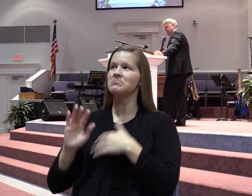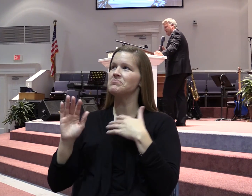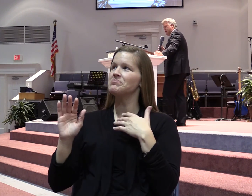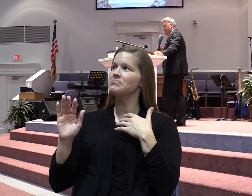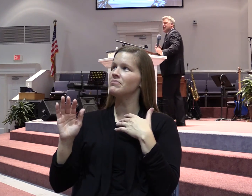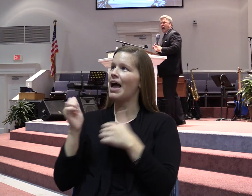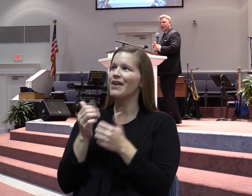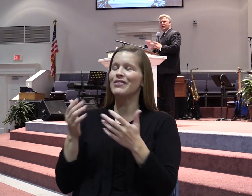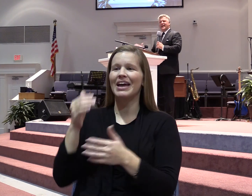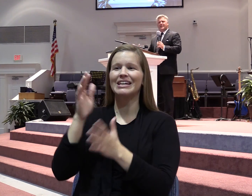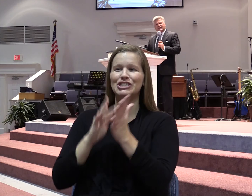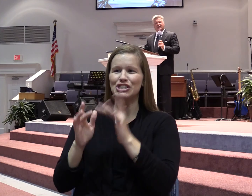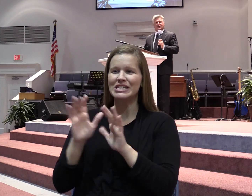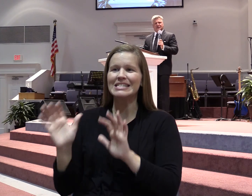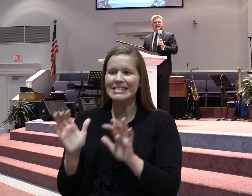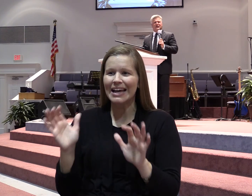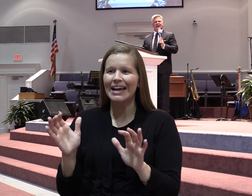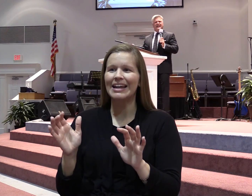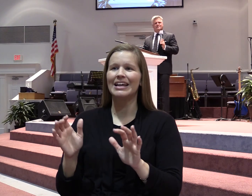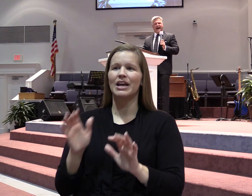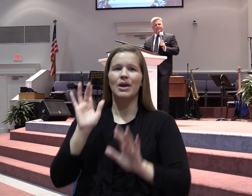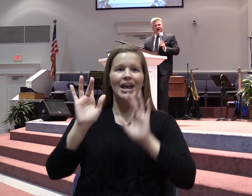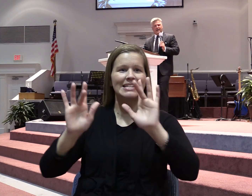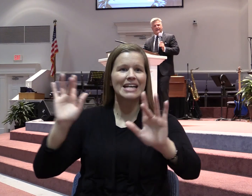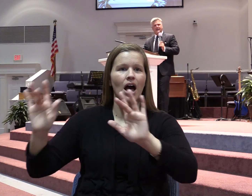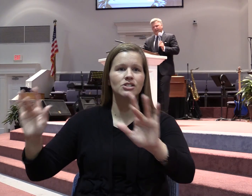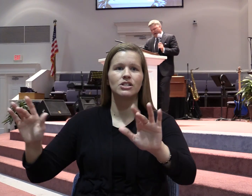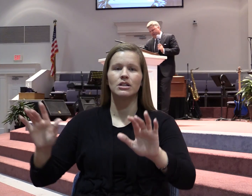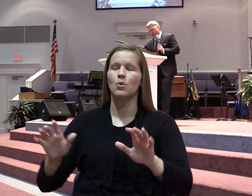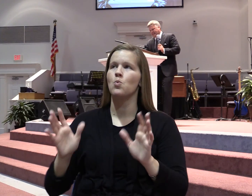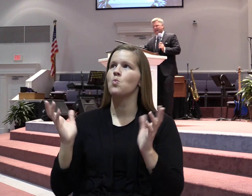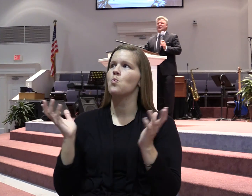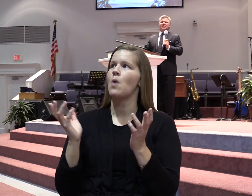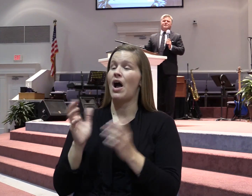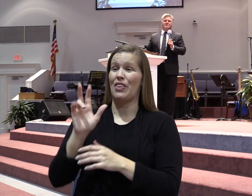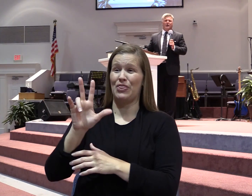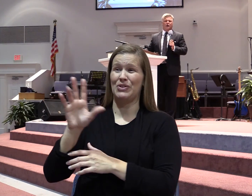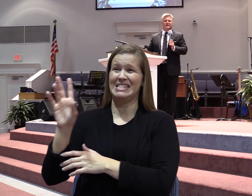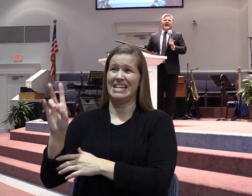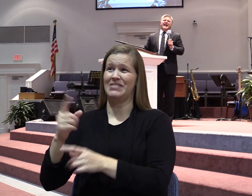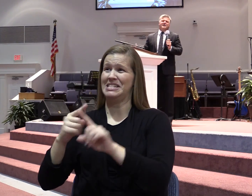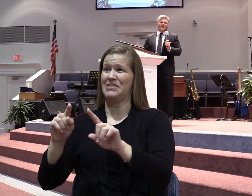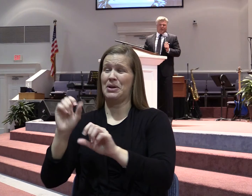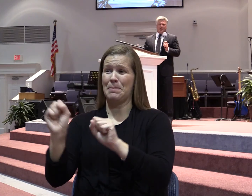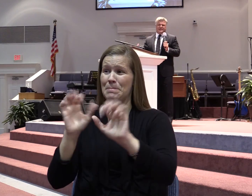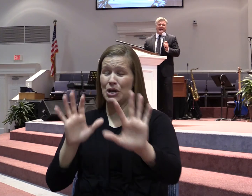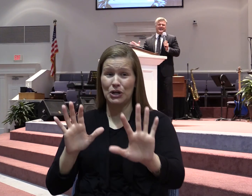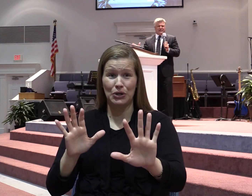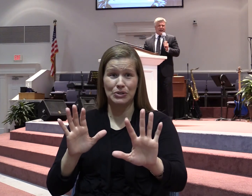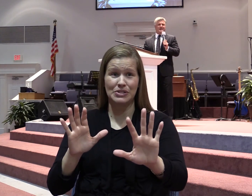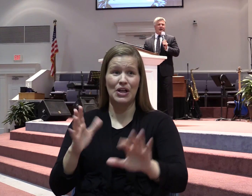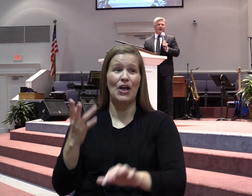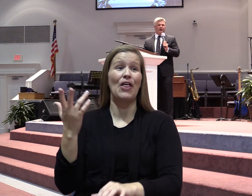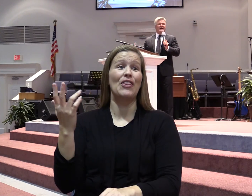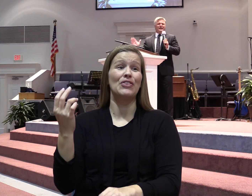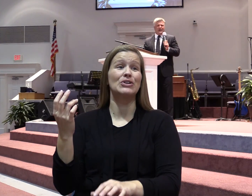accounts documenting the touch of Jesus is mind-boggling. There are 37 separate miracles, and in 13